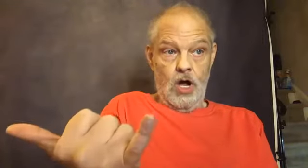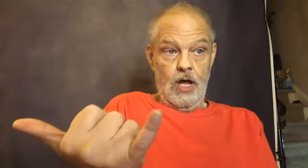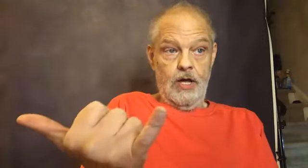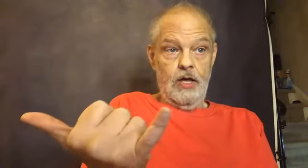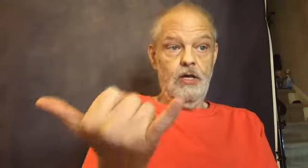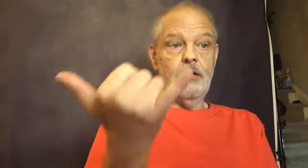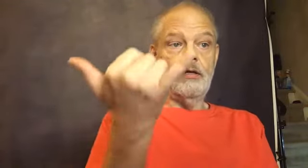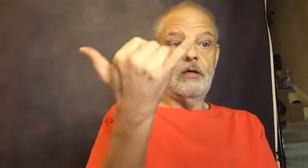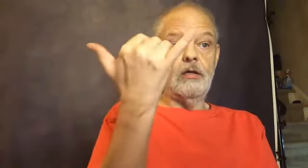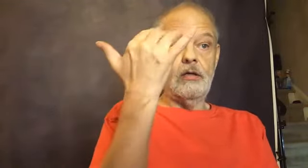Why.